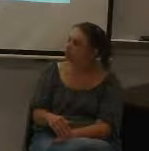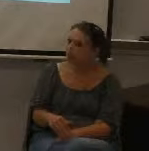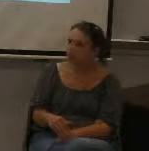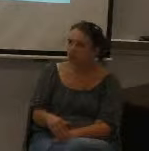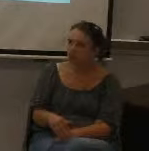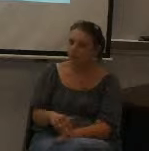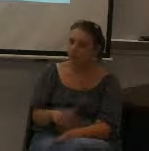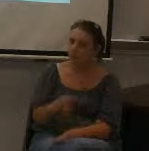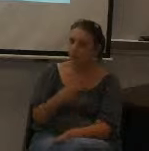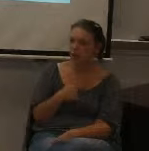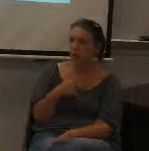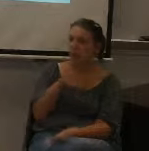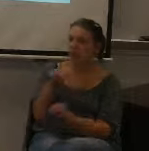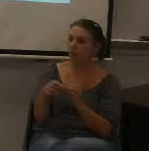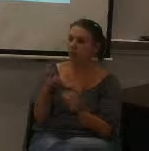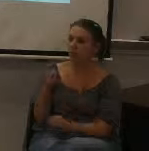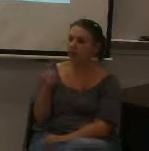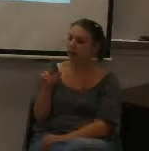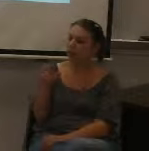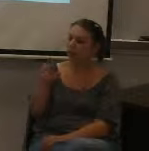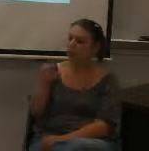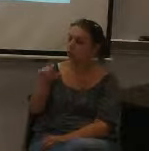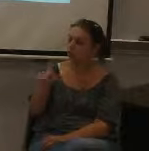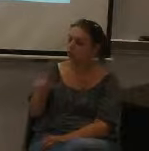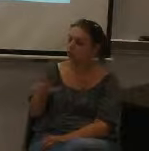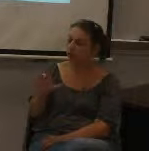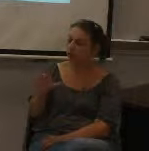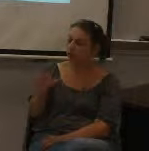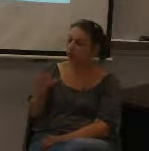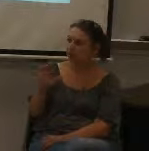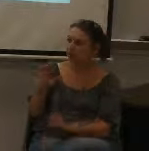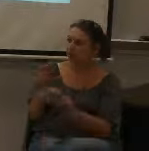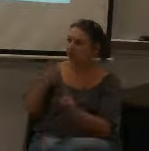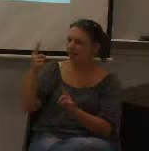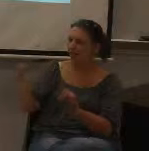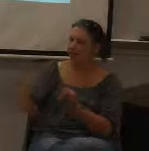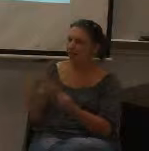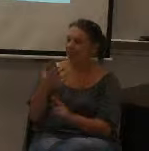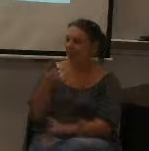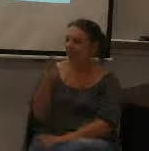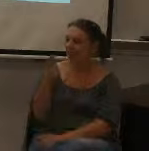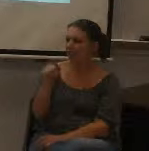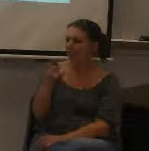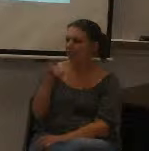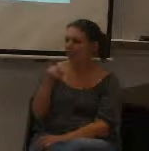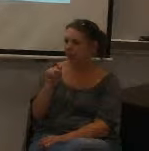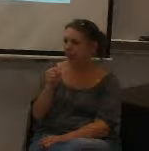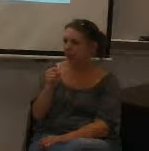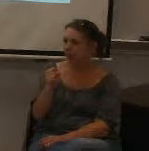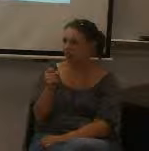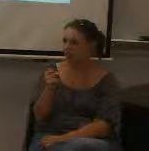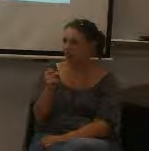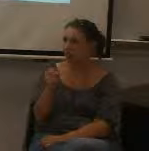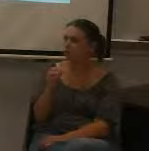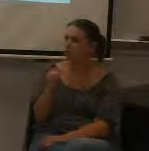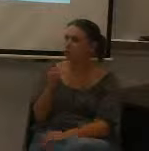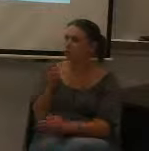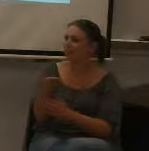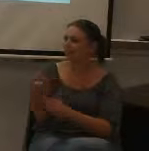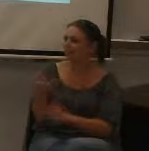talk about the hydrologic cycle and habitats, and the habitats are related to what the organisms experience in the hydrologic